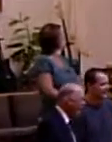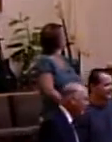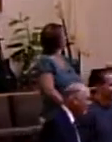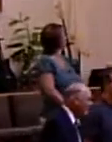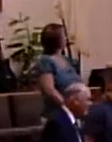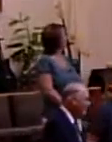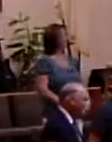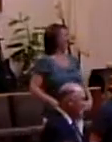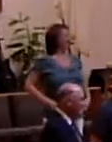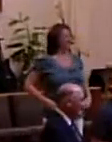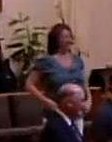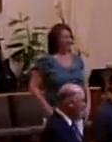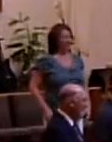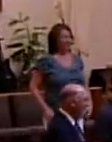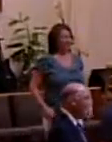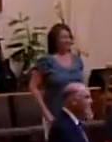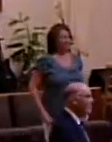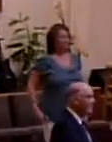Okay.